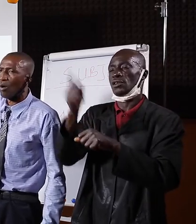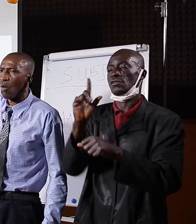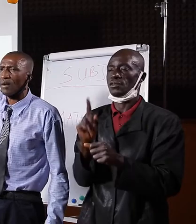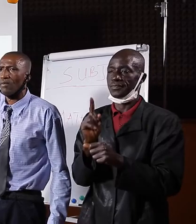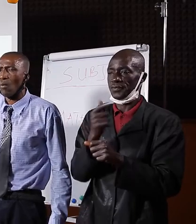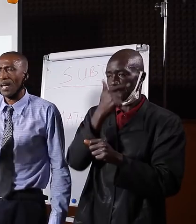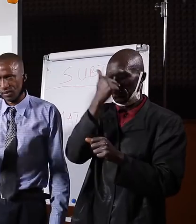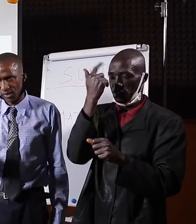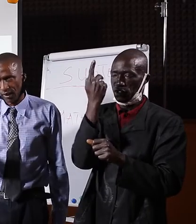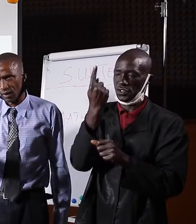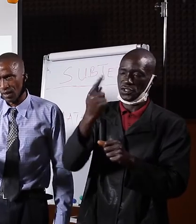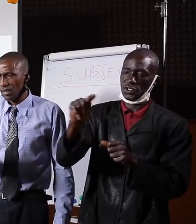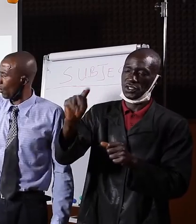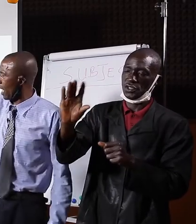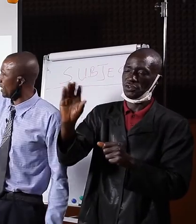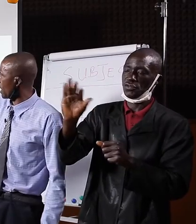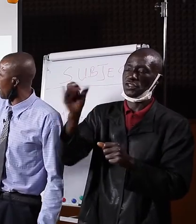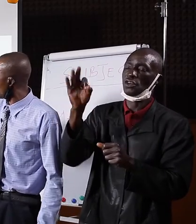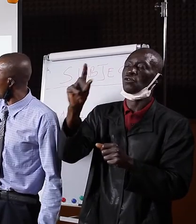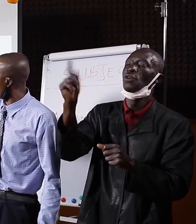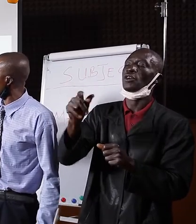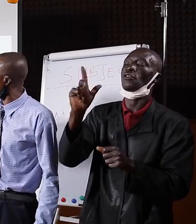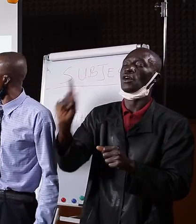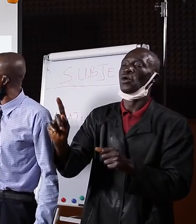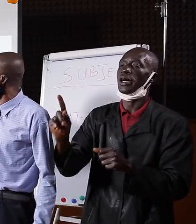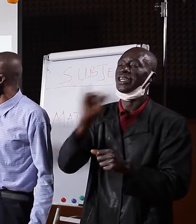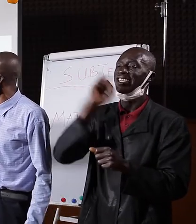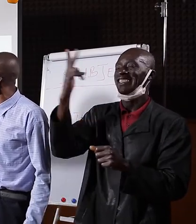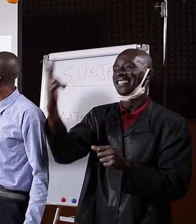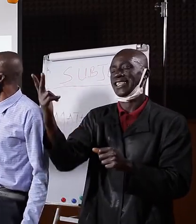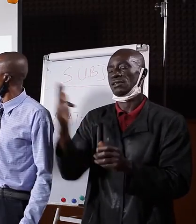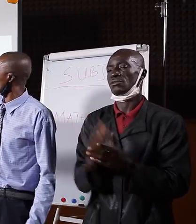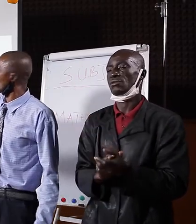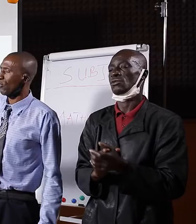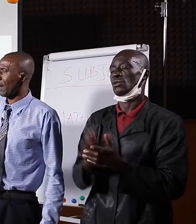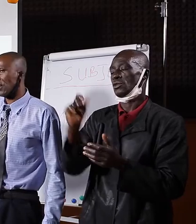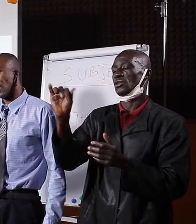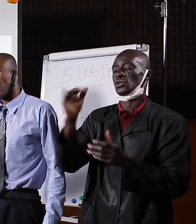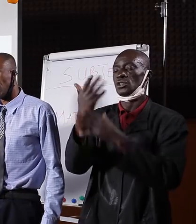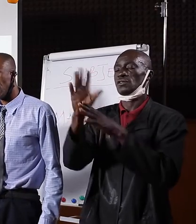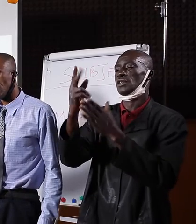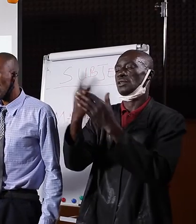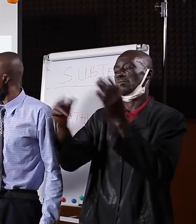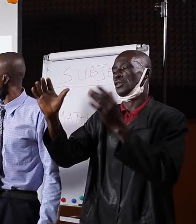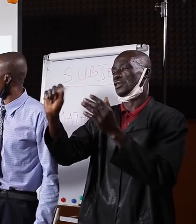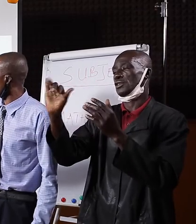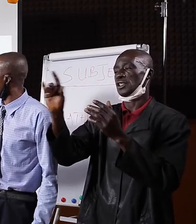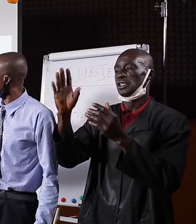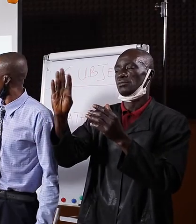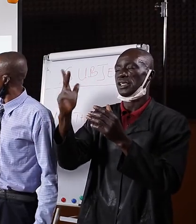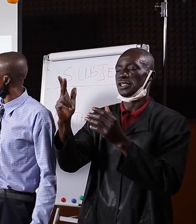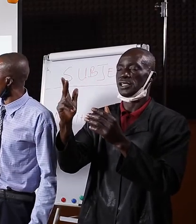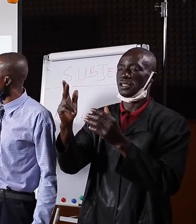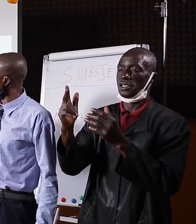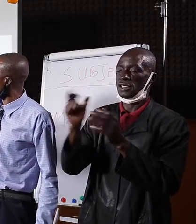coefficient of 1 over y is 3. The coefficient of 1 over y is 3. So, divide both sides by 3. By doing